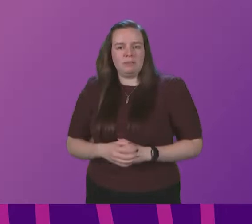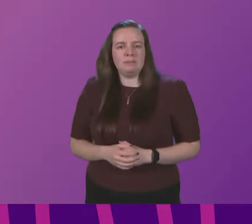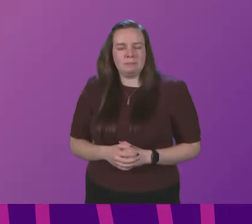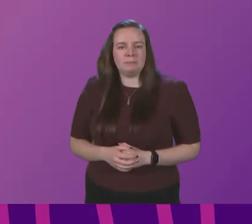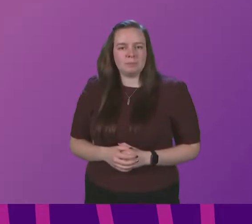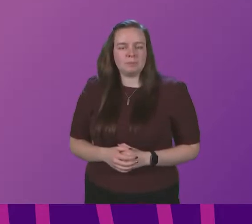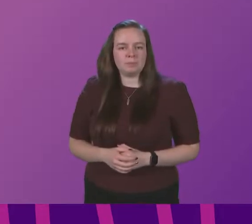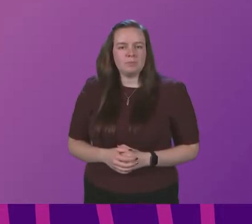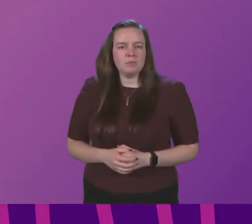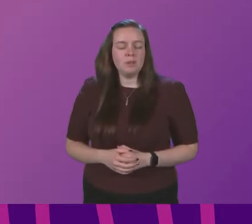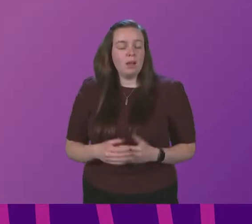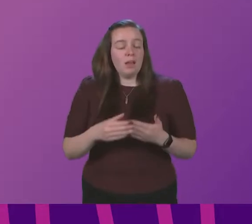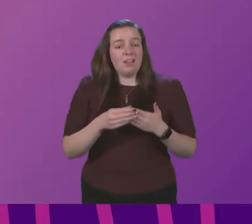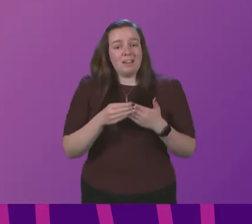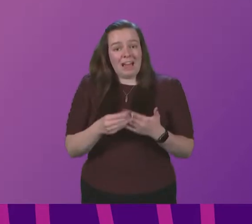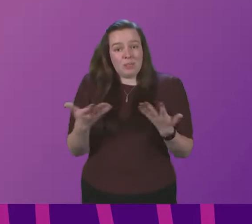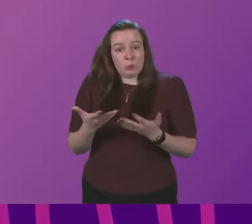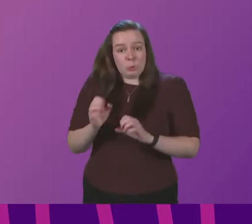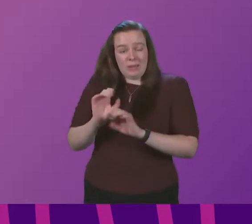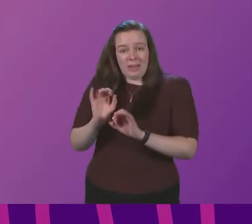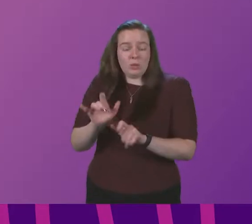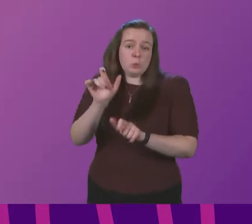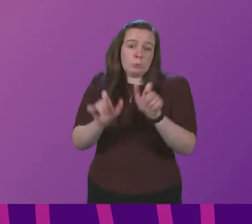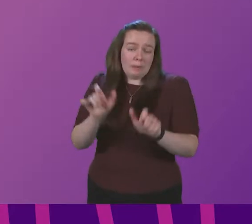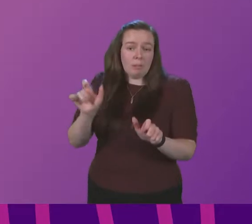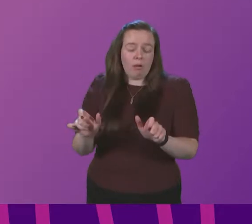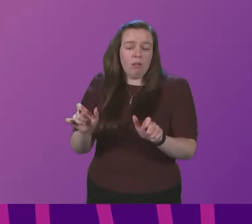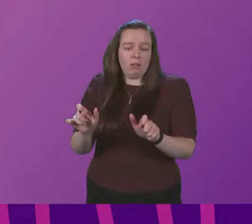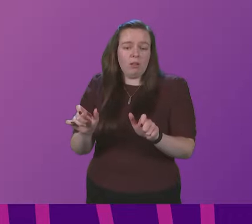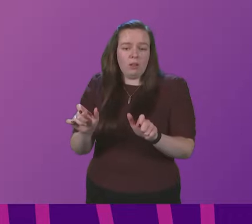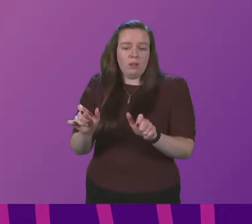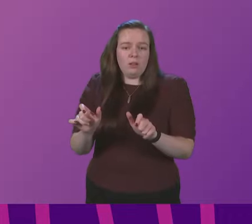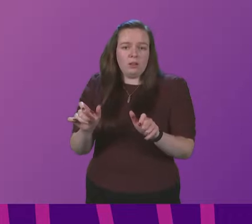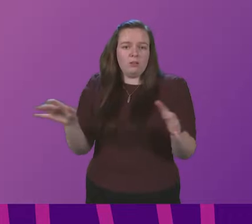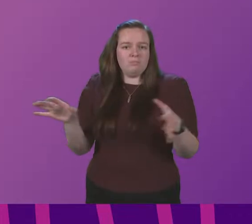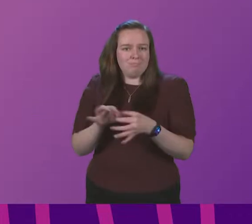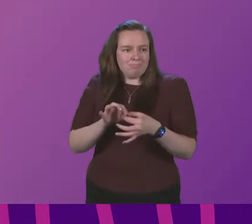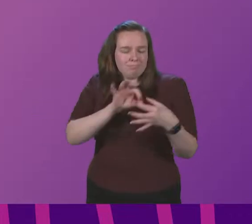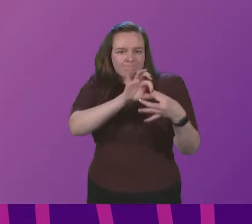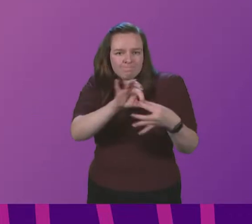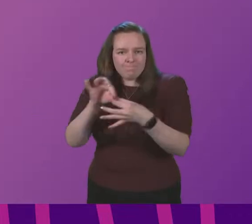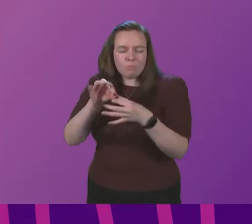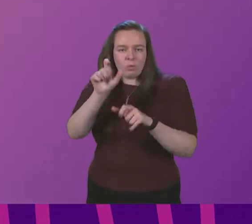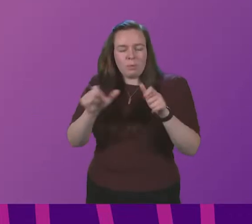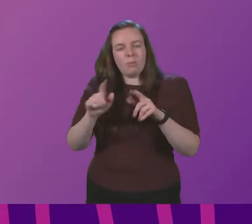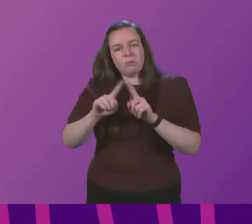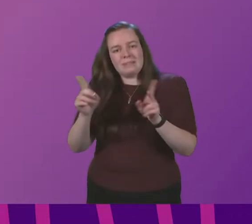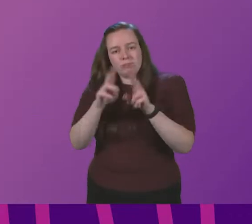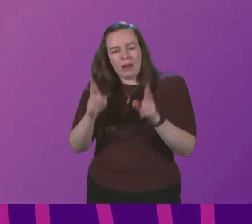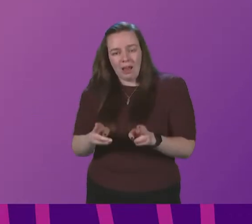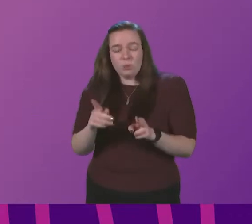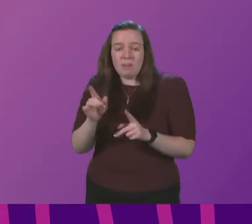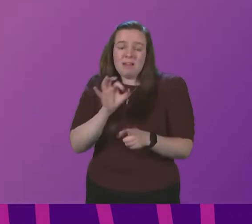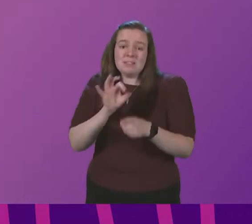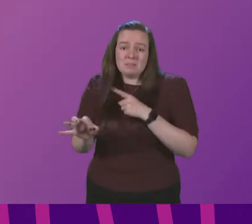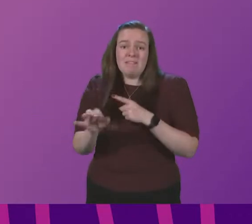The guidance we have given today is to people around the interactions they have with people in other households that are specifically